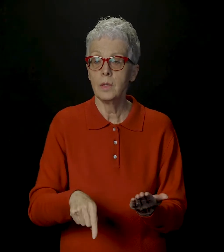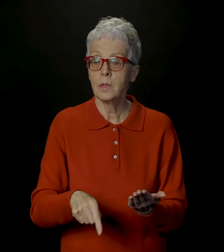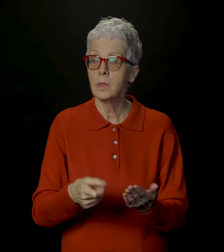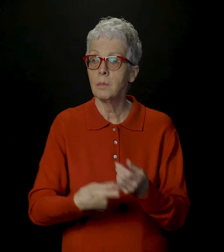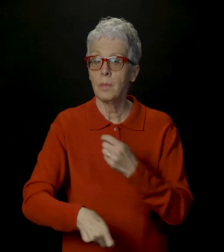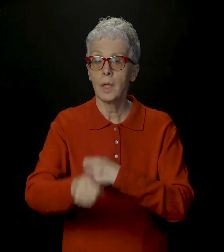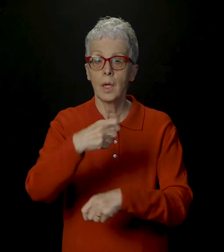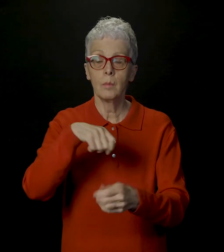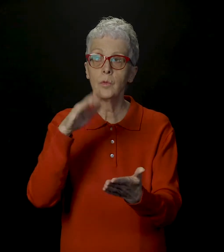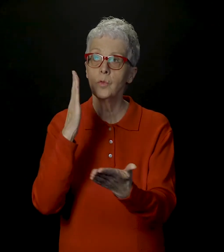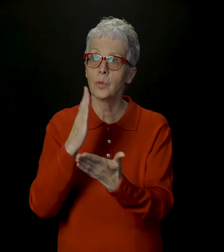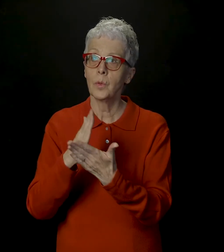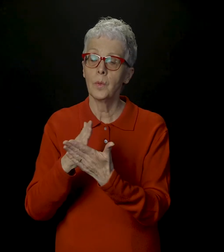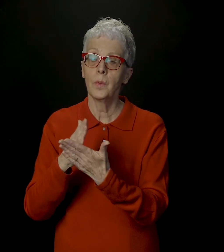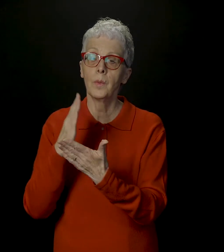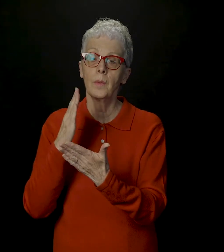be true